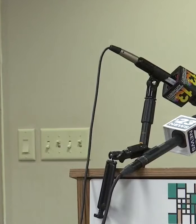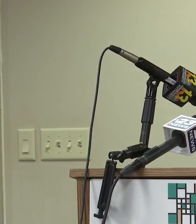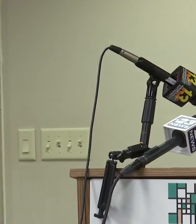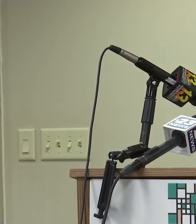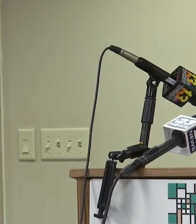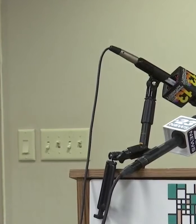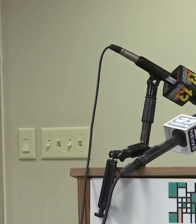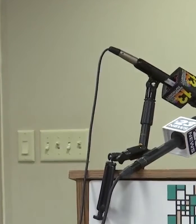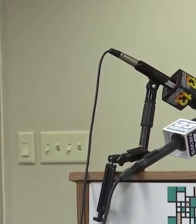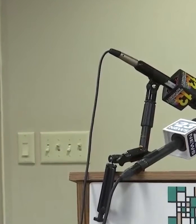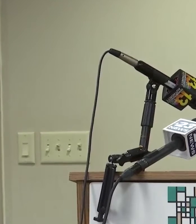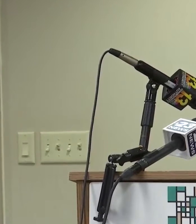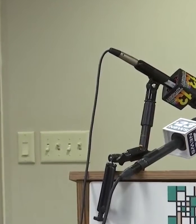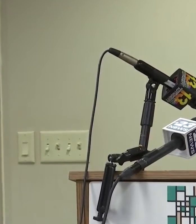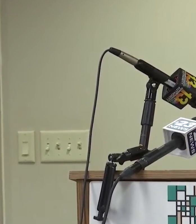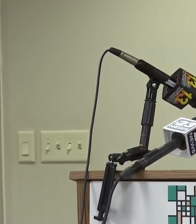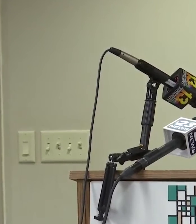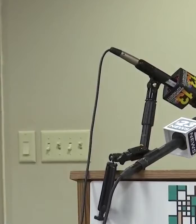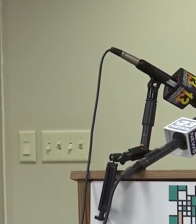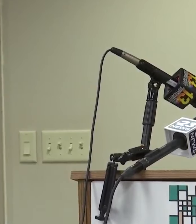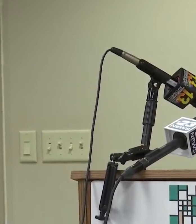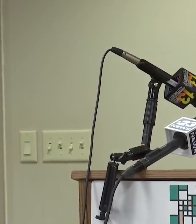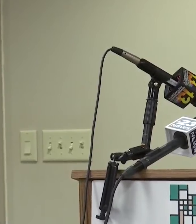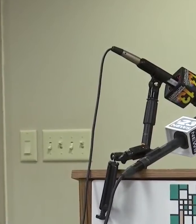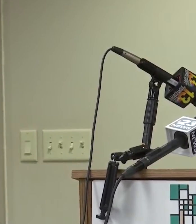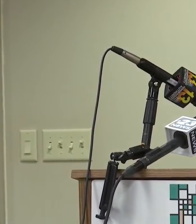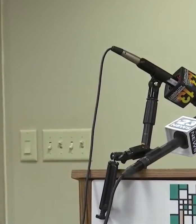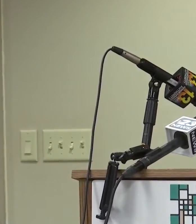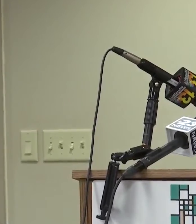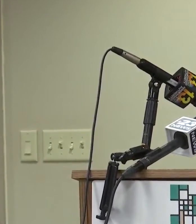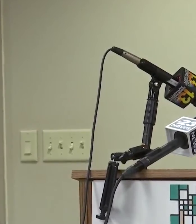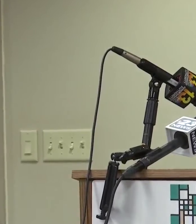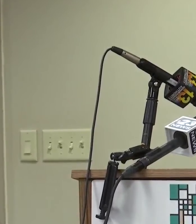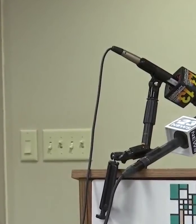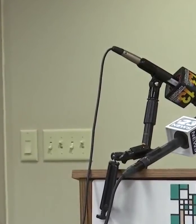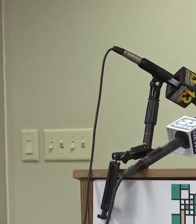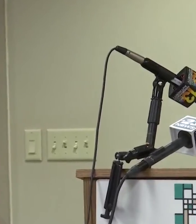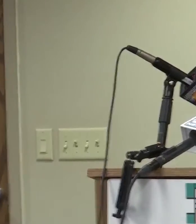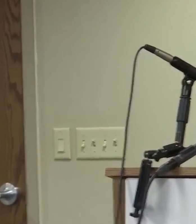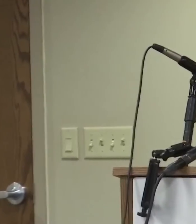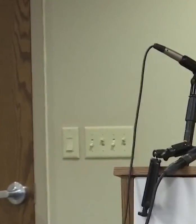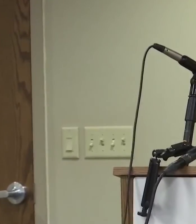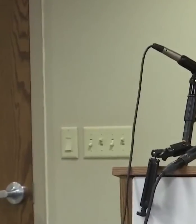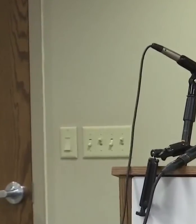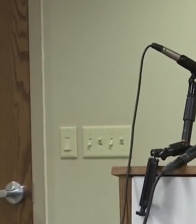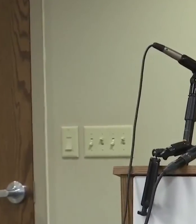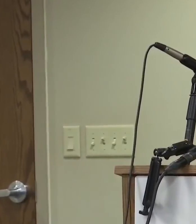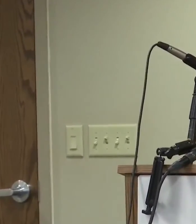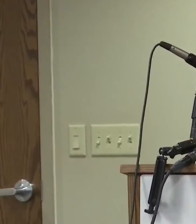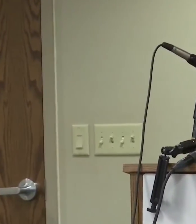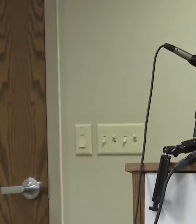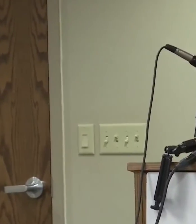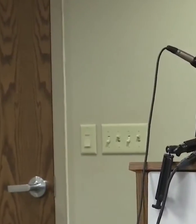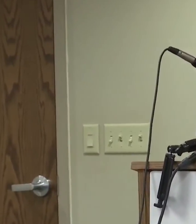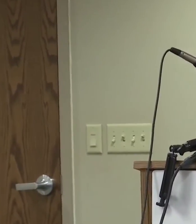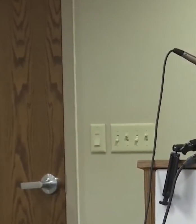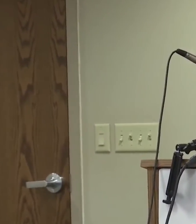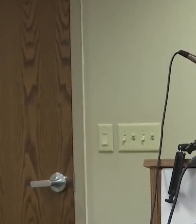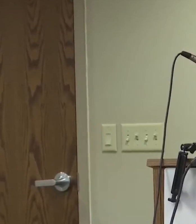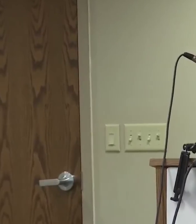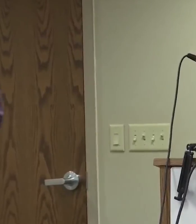ventilation systems. And of course, we continue to talk about washing hands frequently or sanitizing frequently